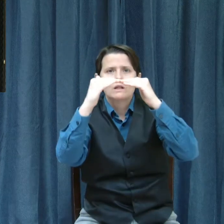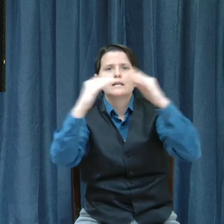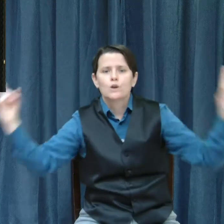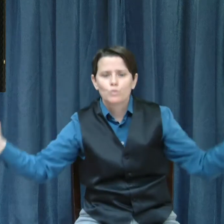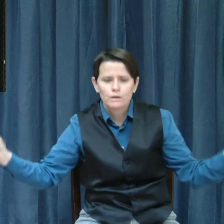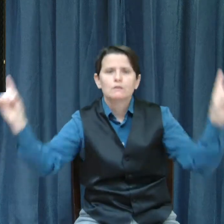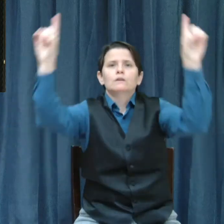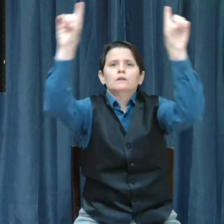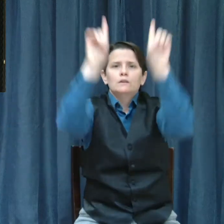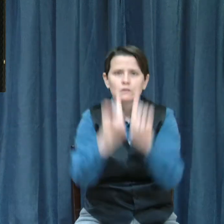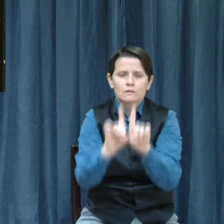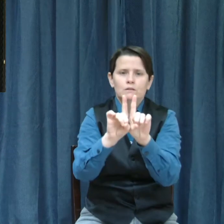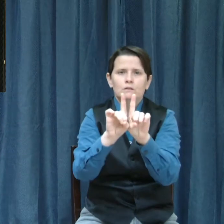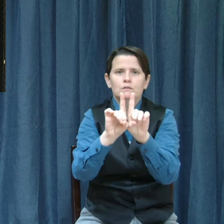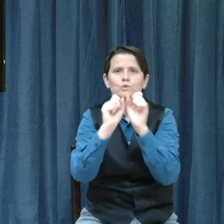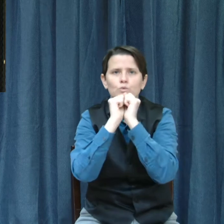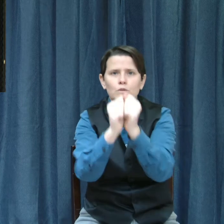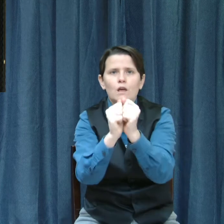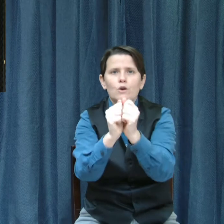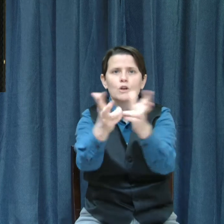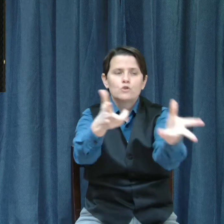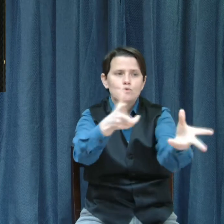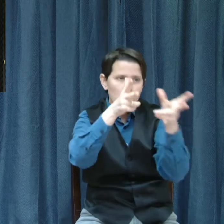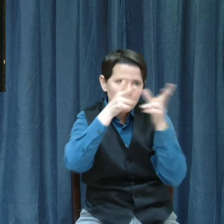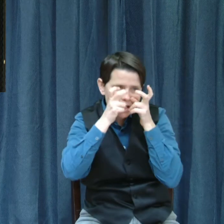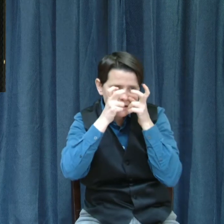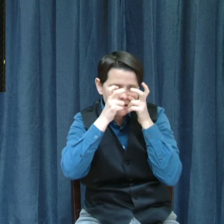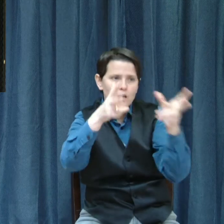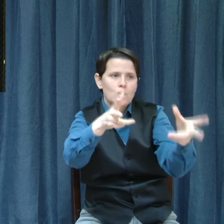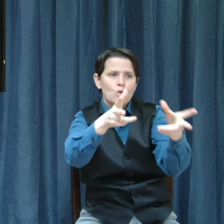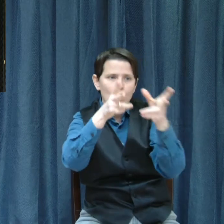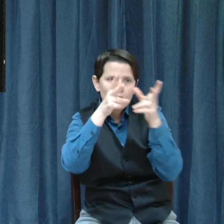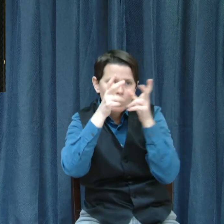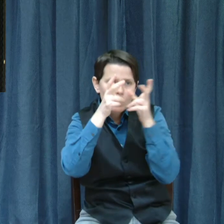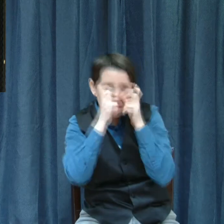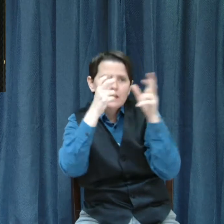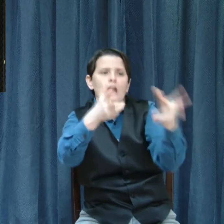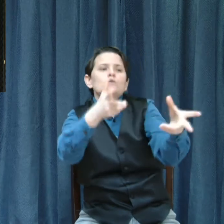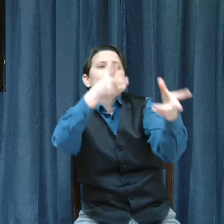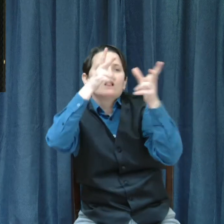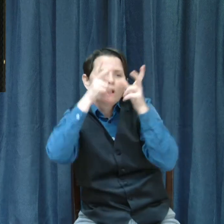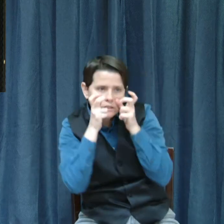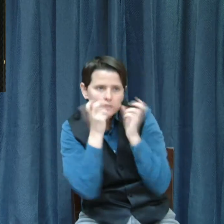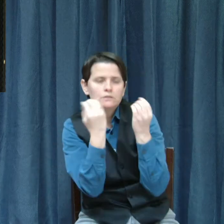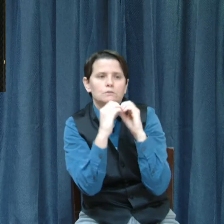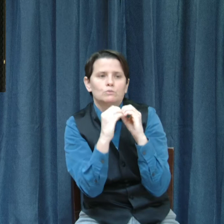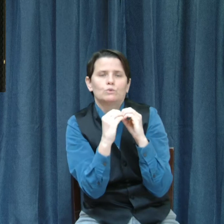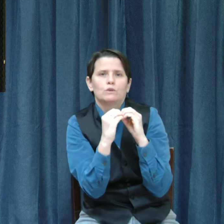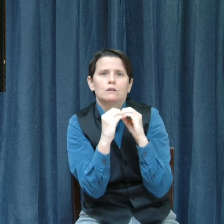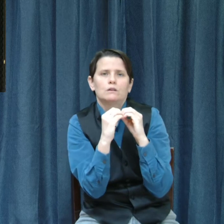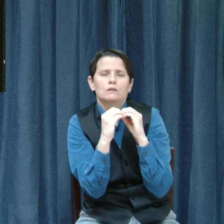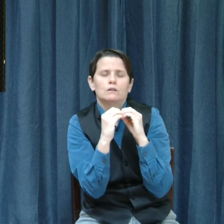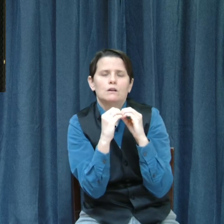listen. And you listen. And you listen some more. And you say, I'm